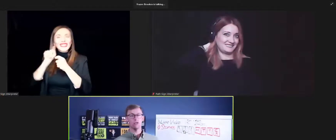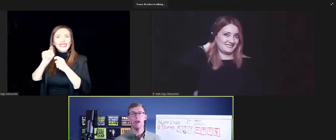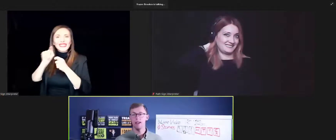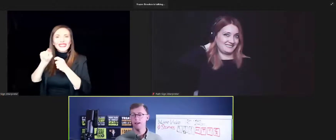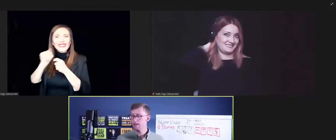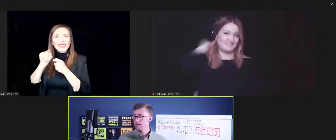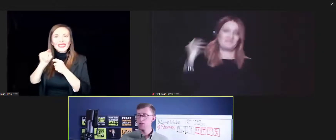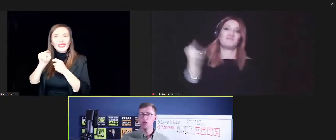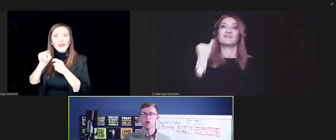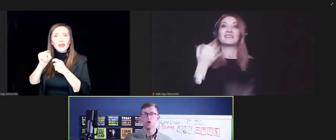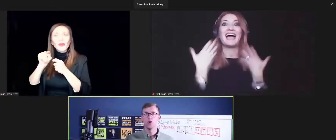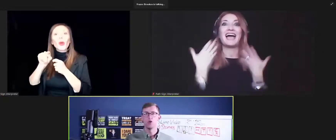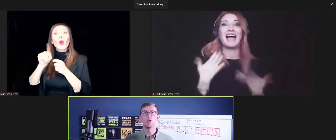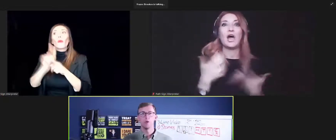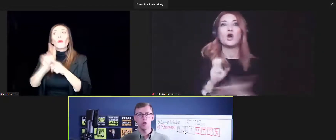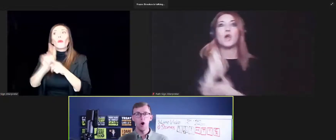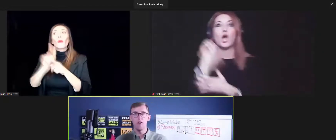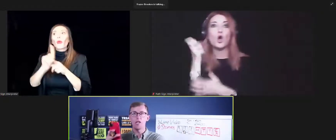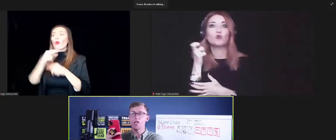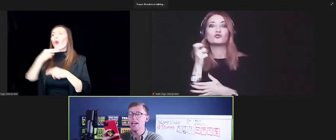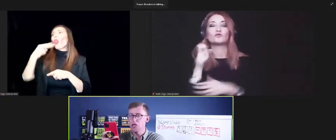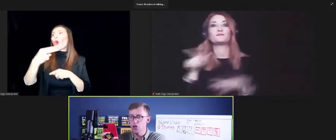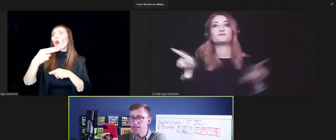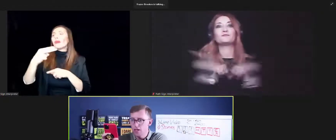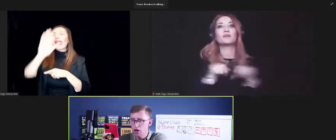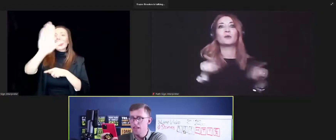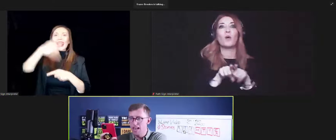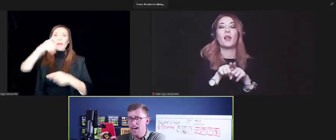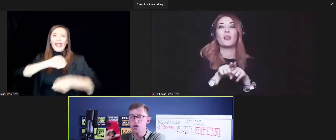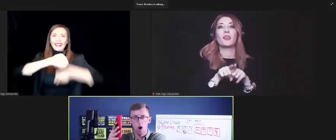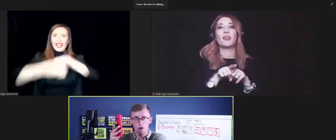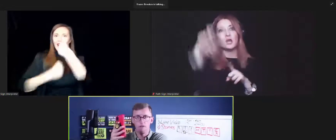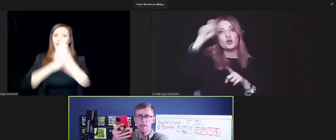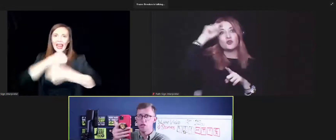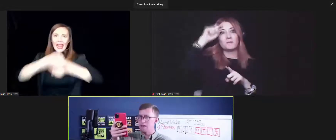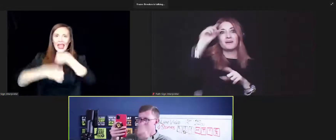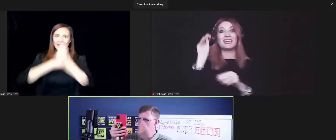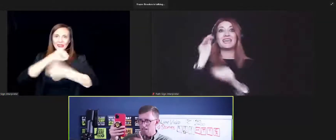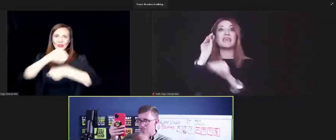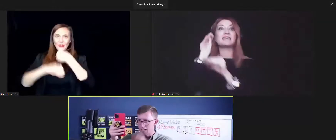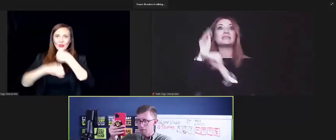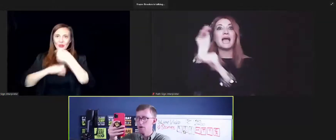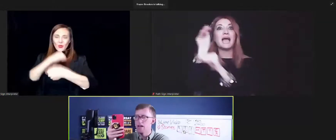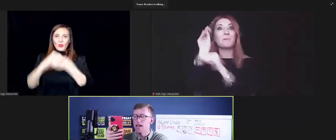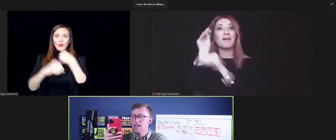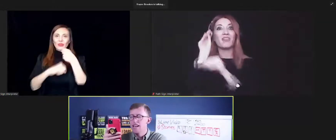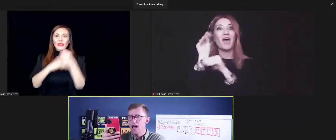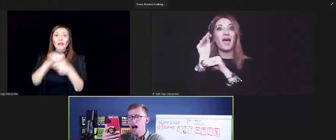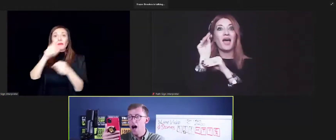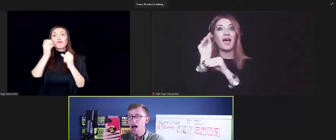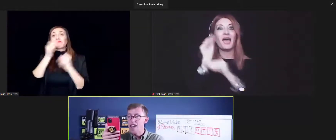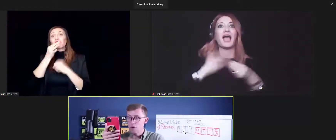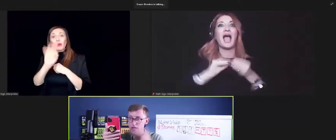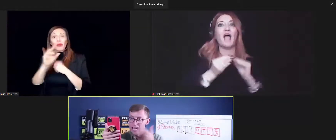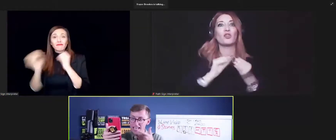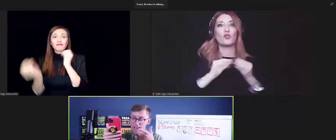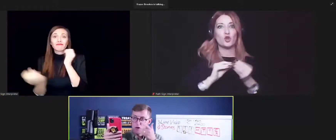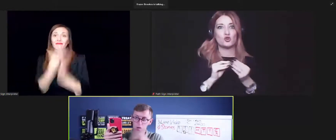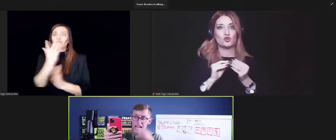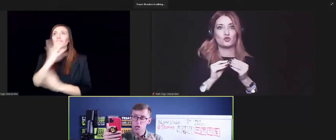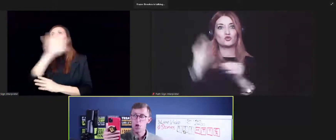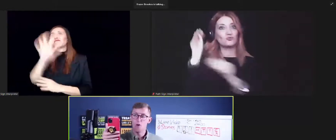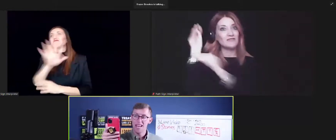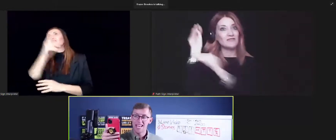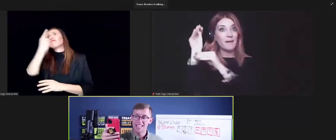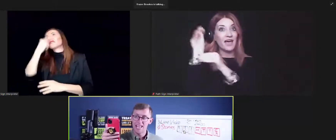yeah, that's great, you would do a story saying something along the lines of, this is me pretending that I'm doing it. If you would like